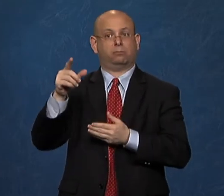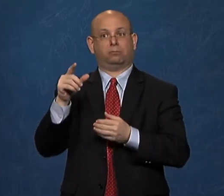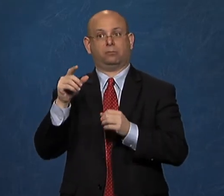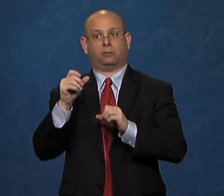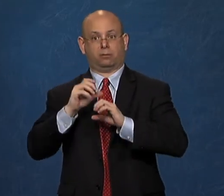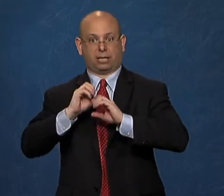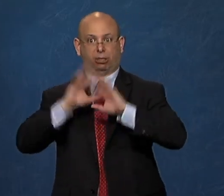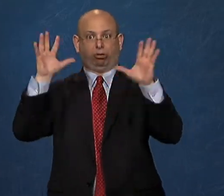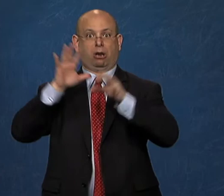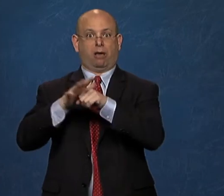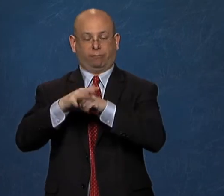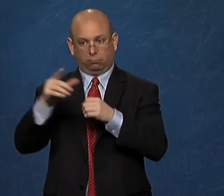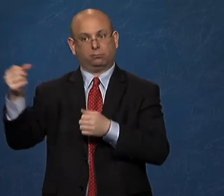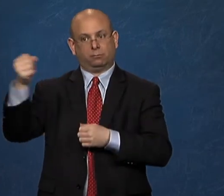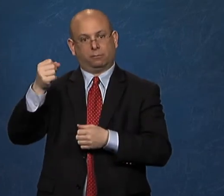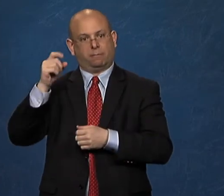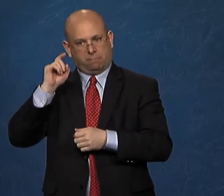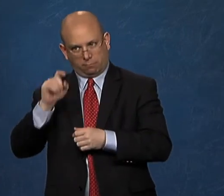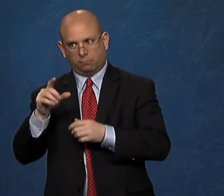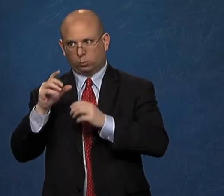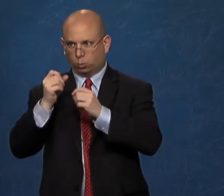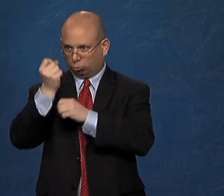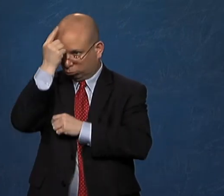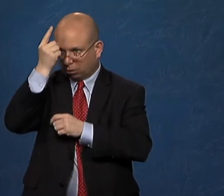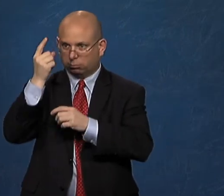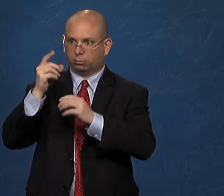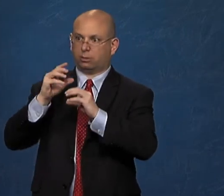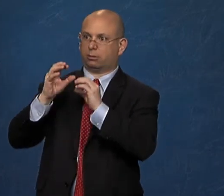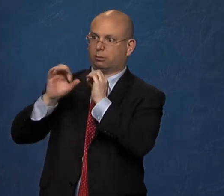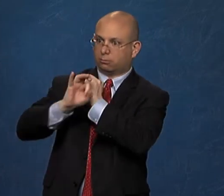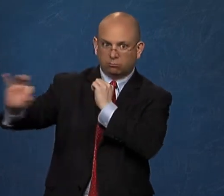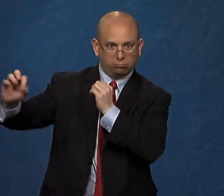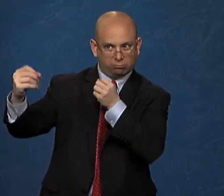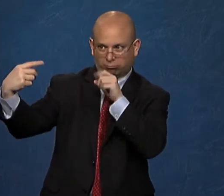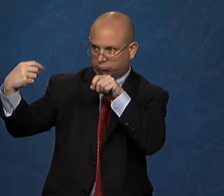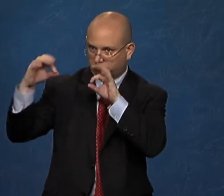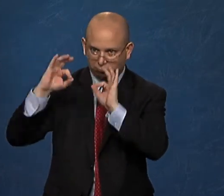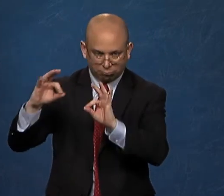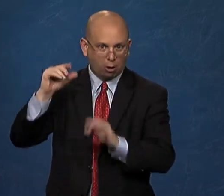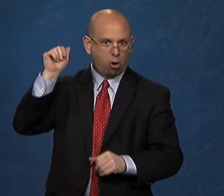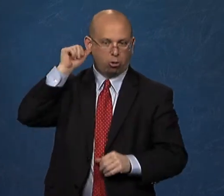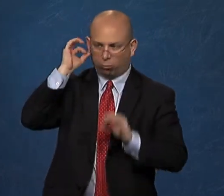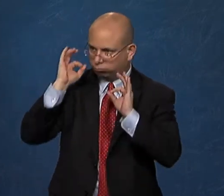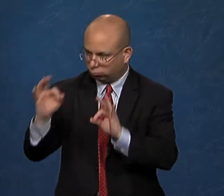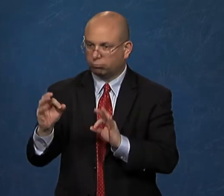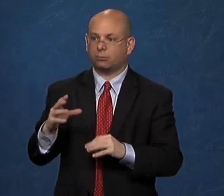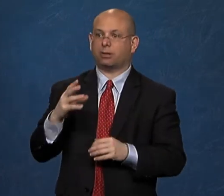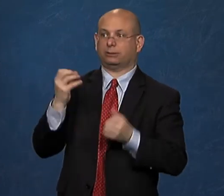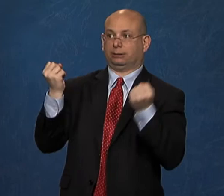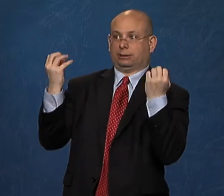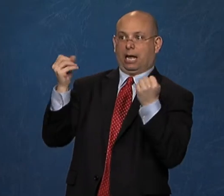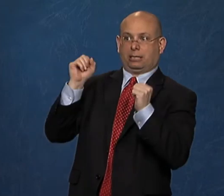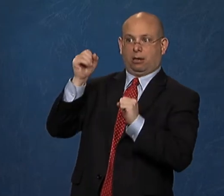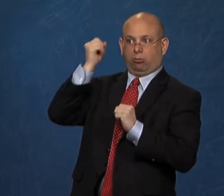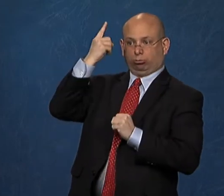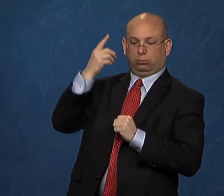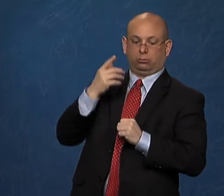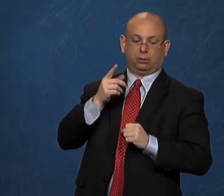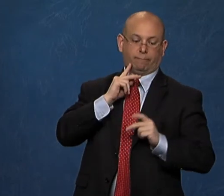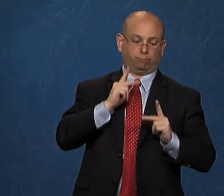sure that the deaf person understands very clearly everything's working well in terms of the audio and video channel, and that everyone is able to